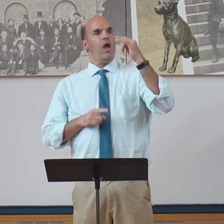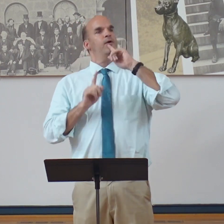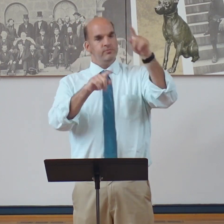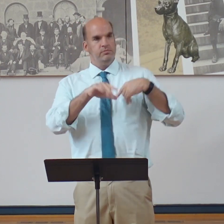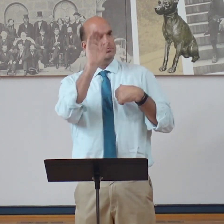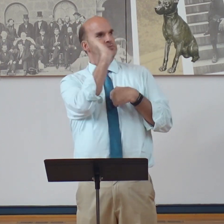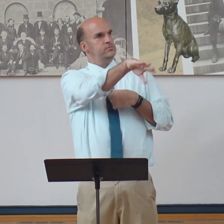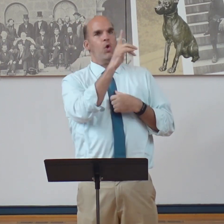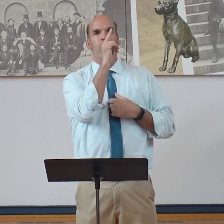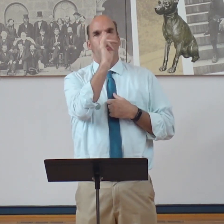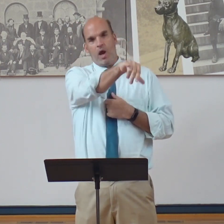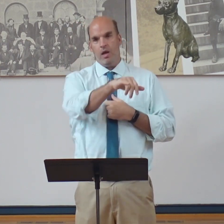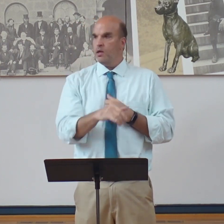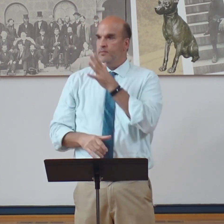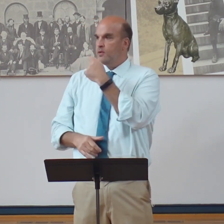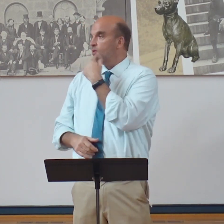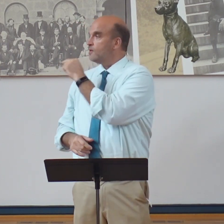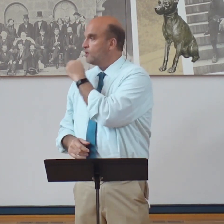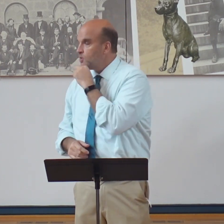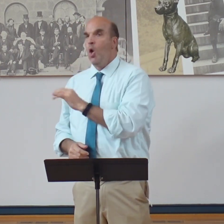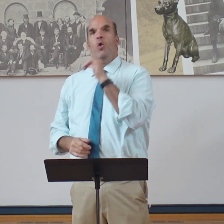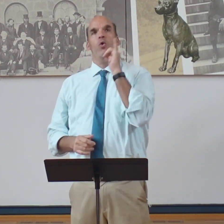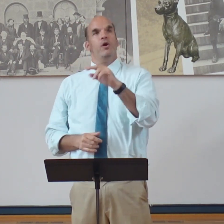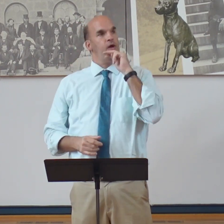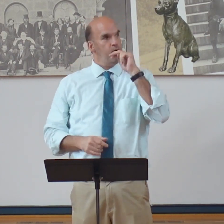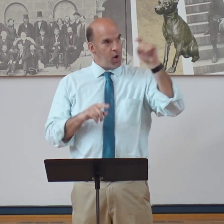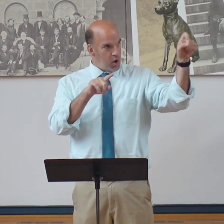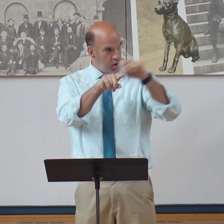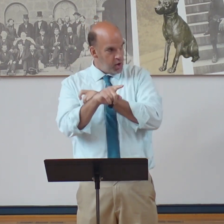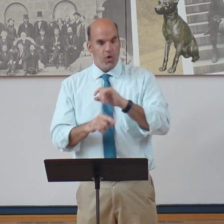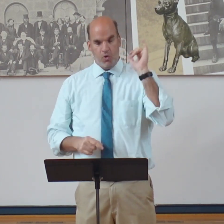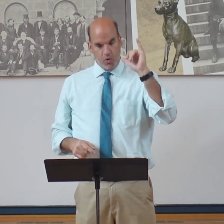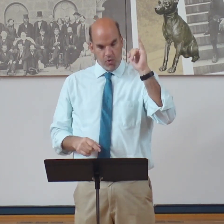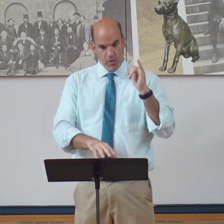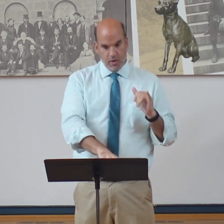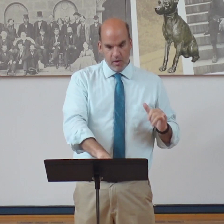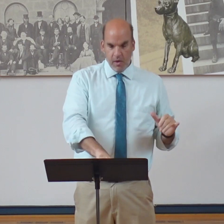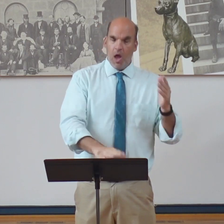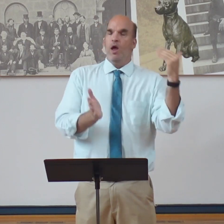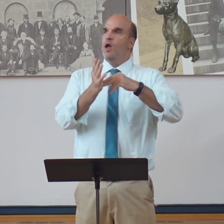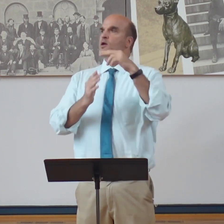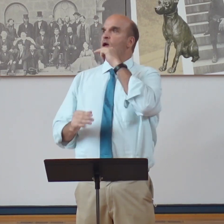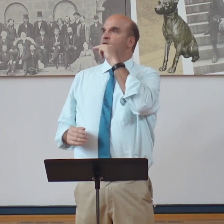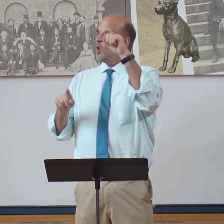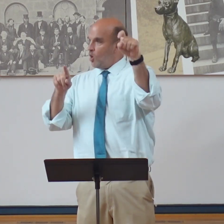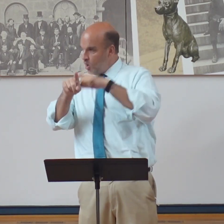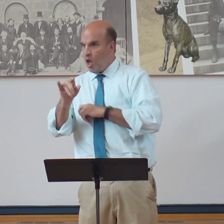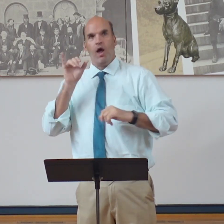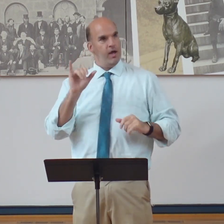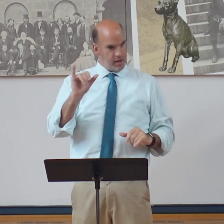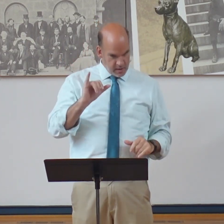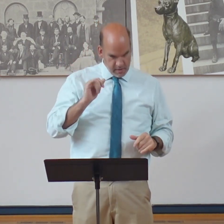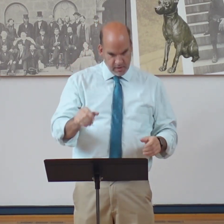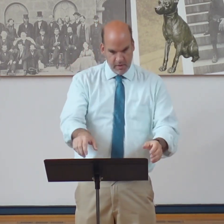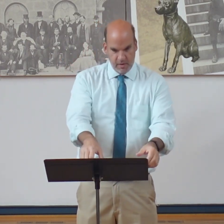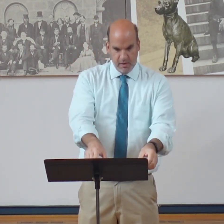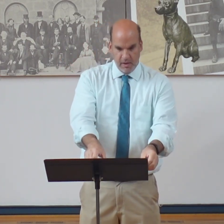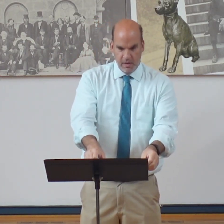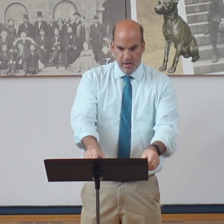calling my mom. And I would ask, Mom, who is this? And she would say, it's Nancy calling. I was like, all right. And then Nancy would call several